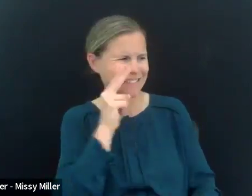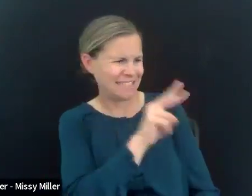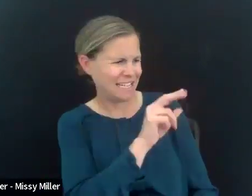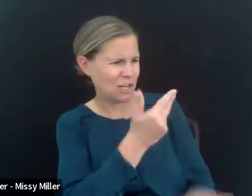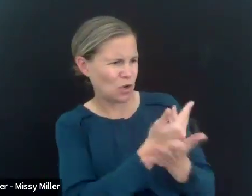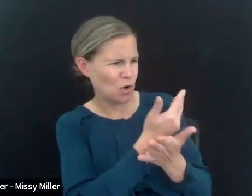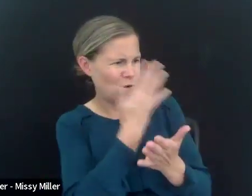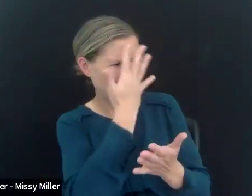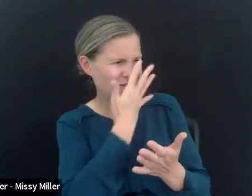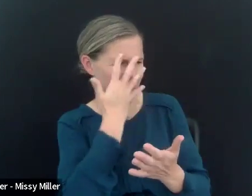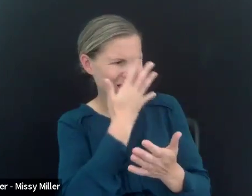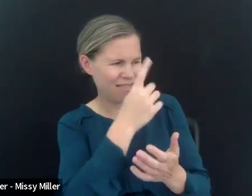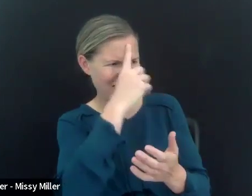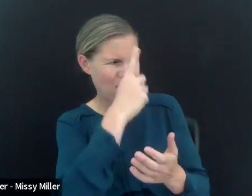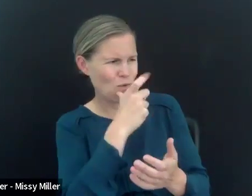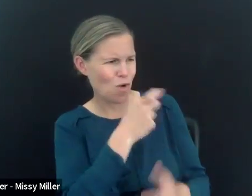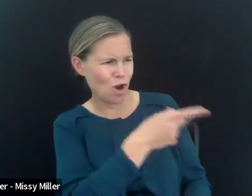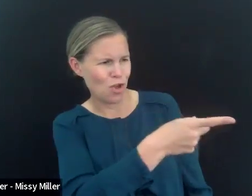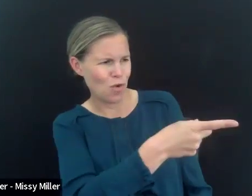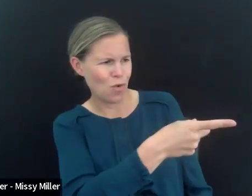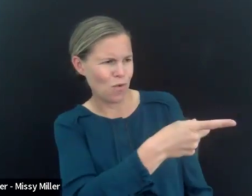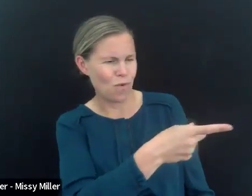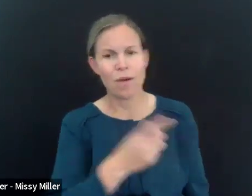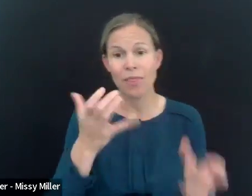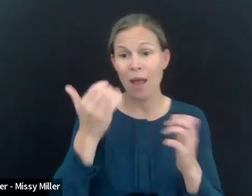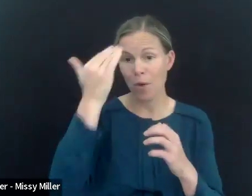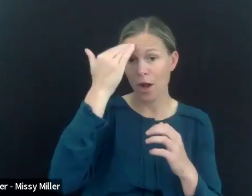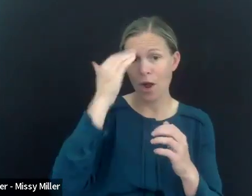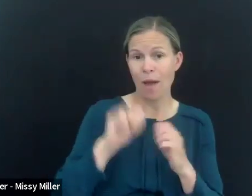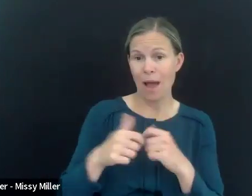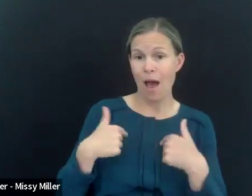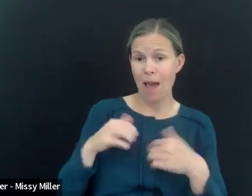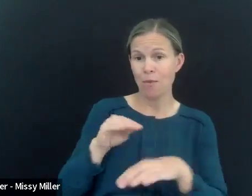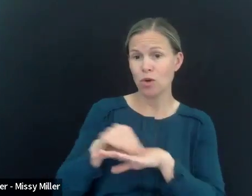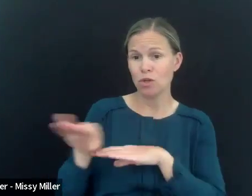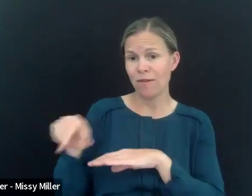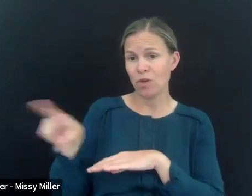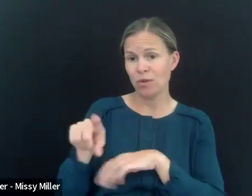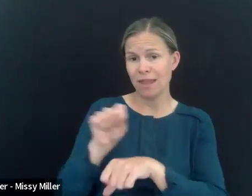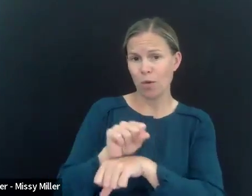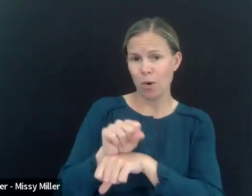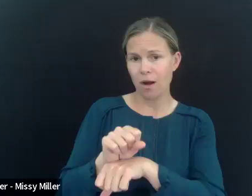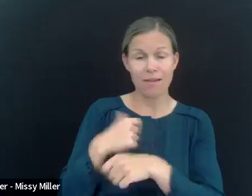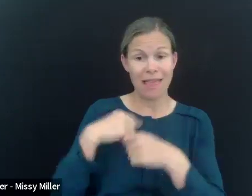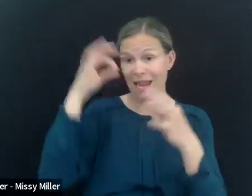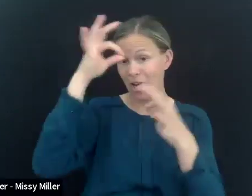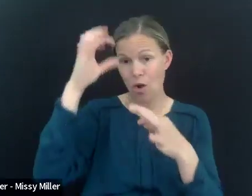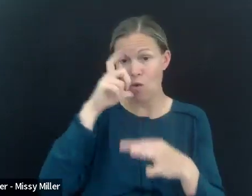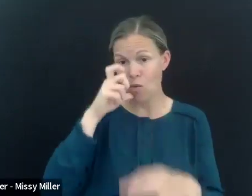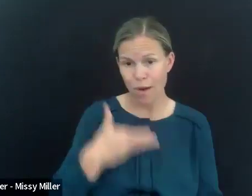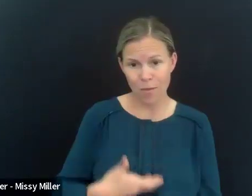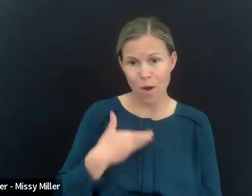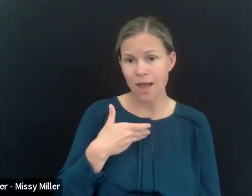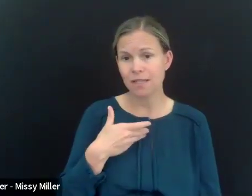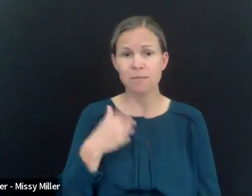because they wanted to know, how was I going to influence the work that they were doing? even though they did not know me. So I'm saying